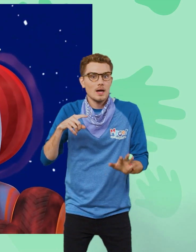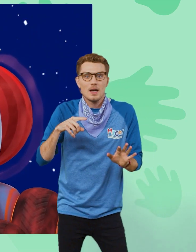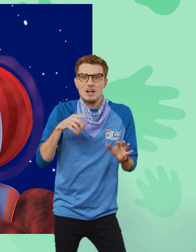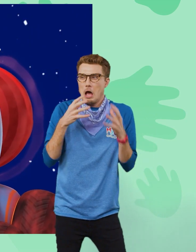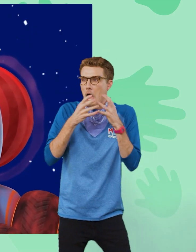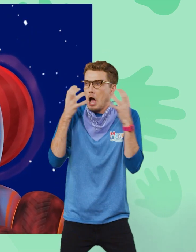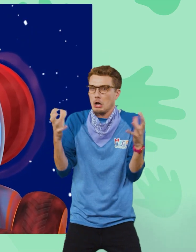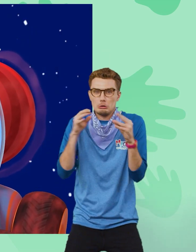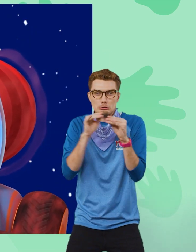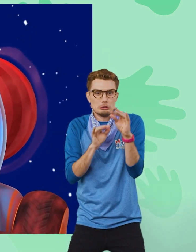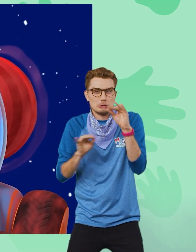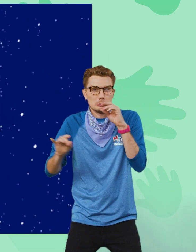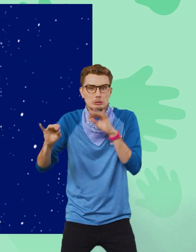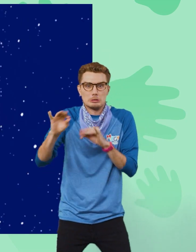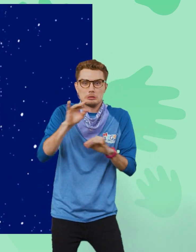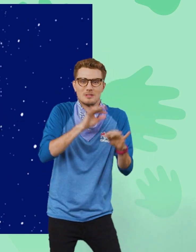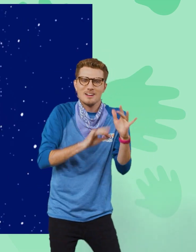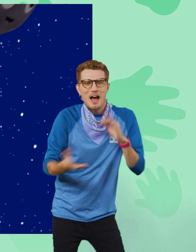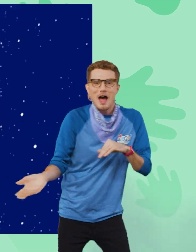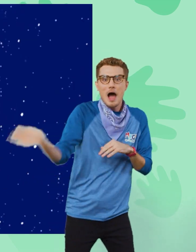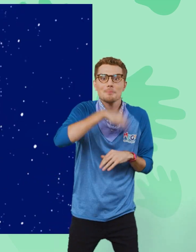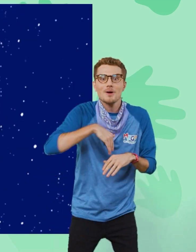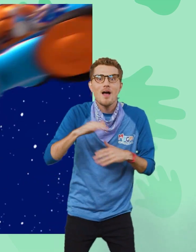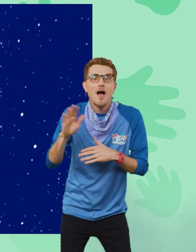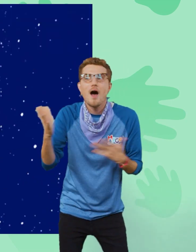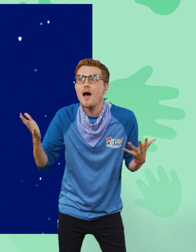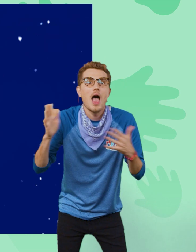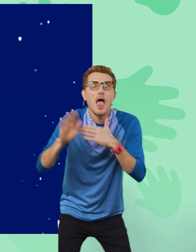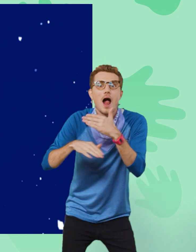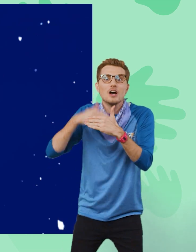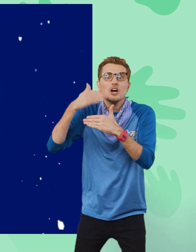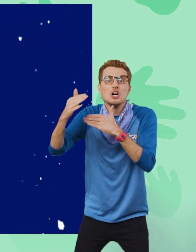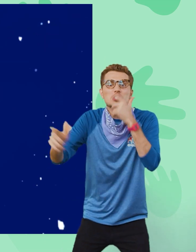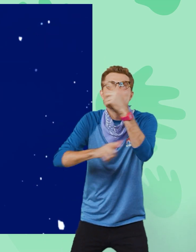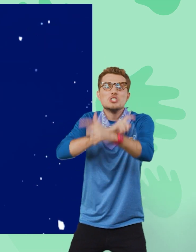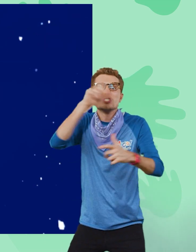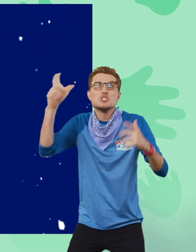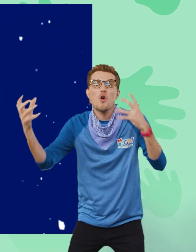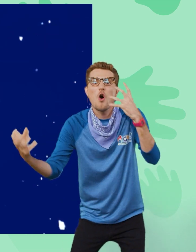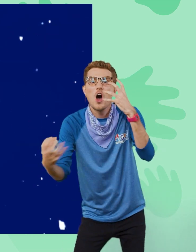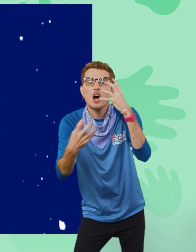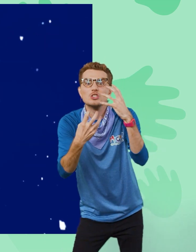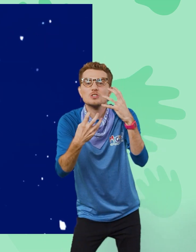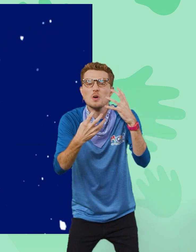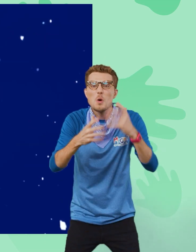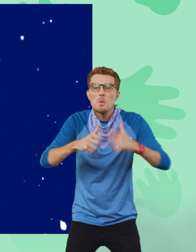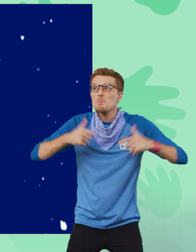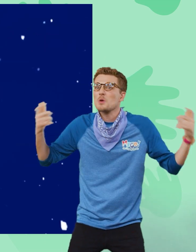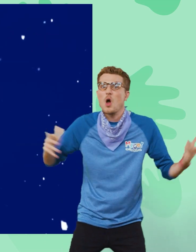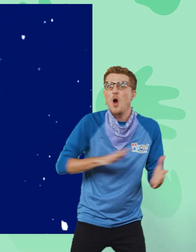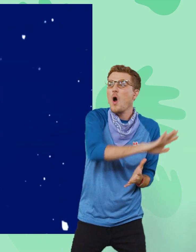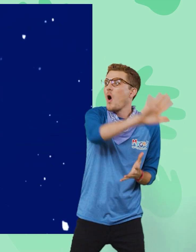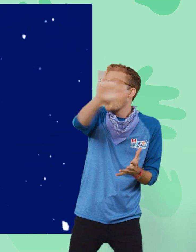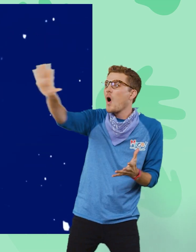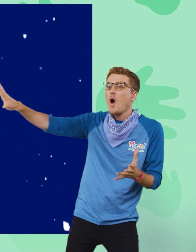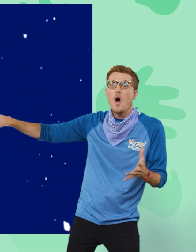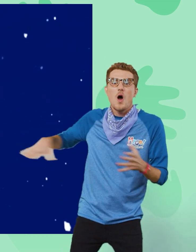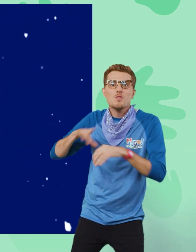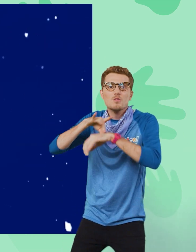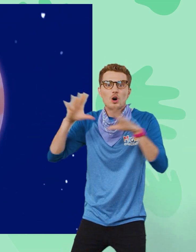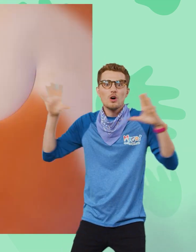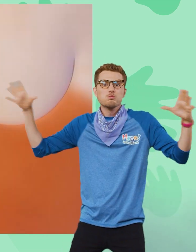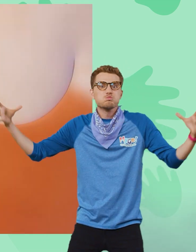That's a lot of dust. Come on! Next up is the giant Jupiter, bigger than all the